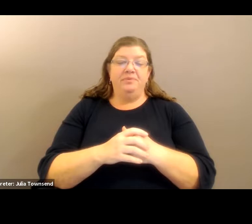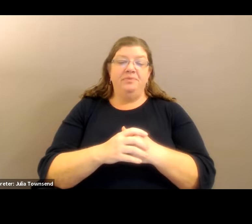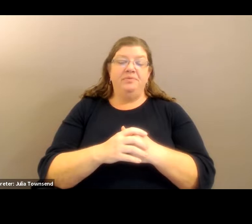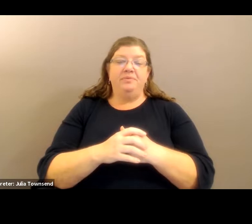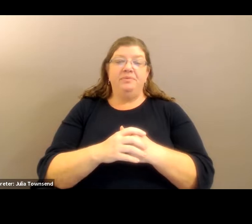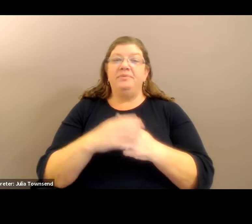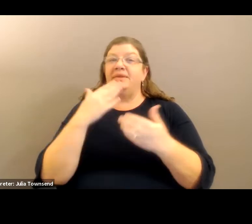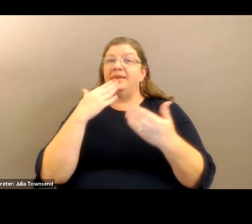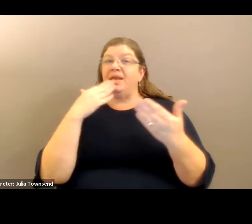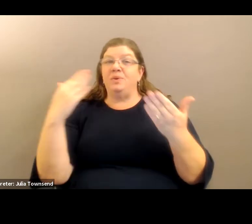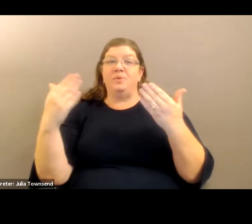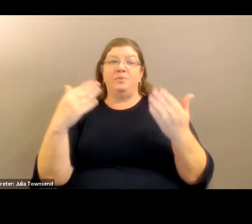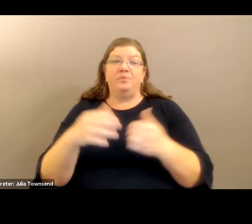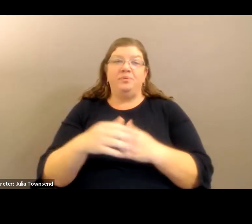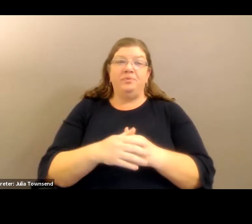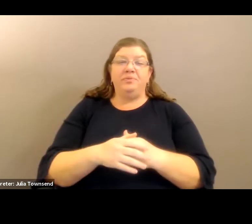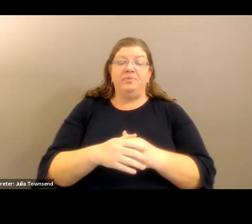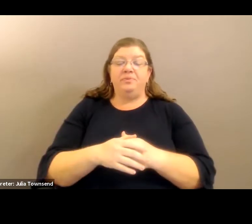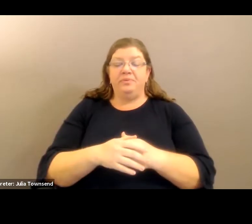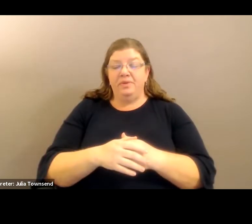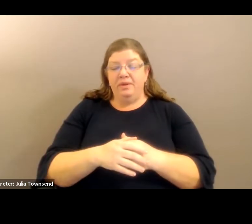Thank you.